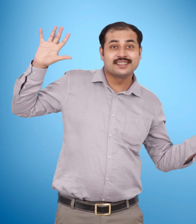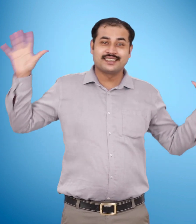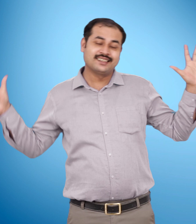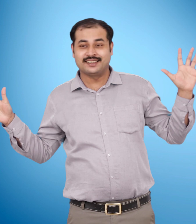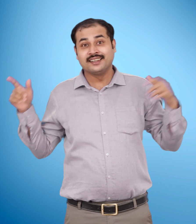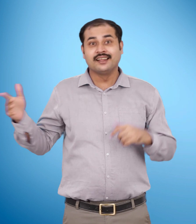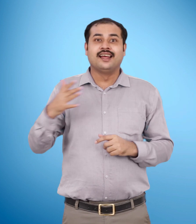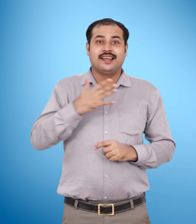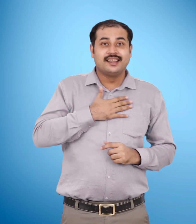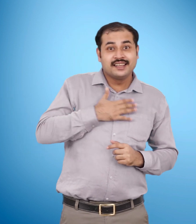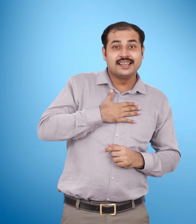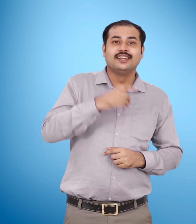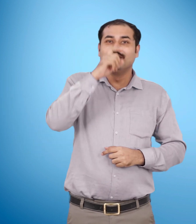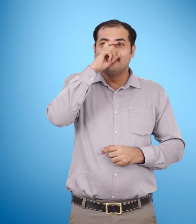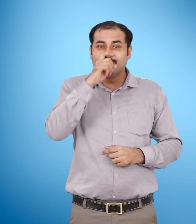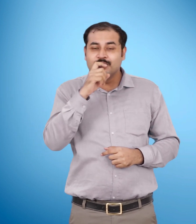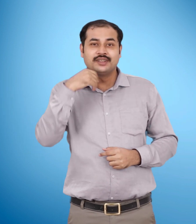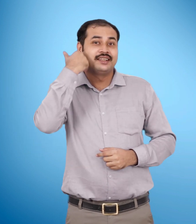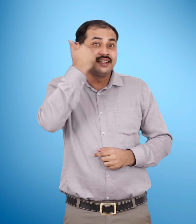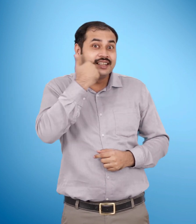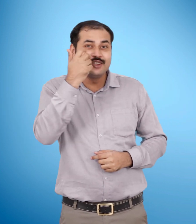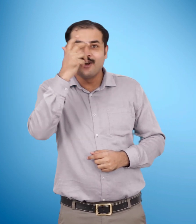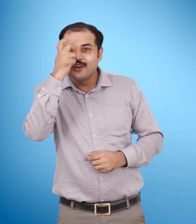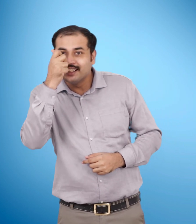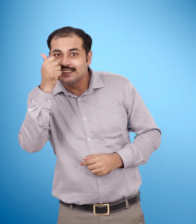It's green and blue and yellow and orange.